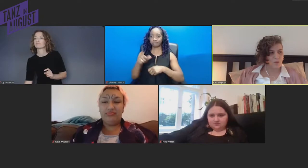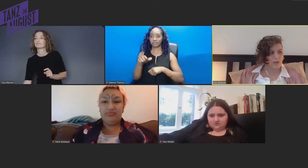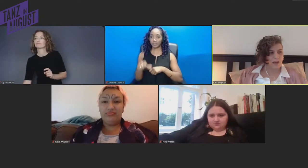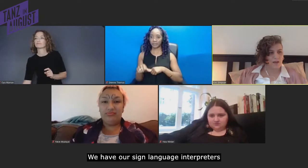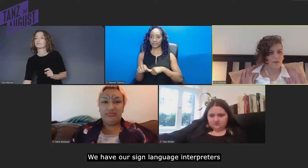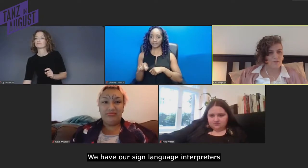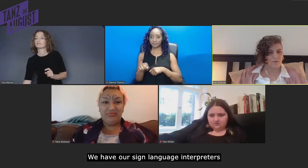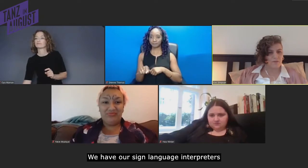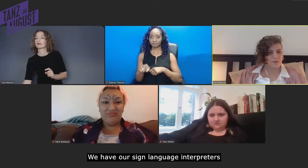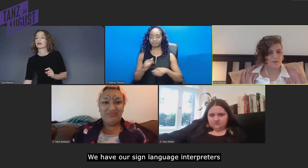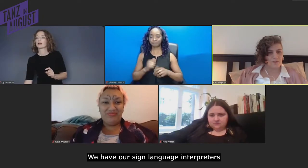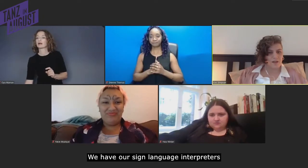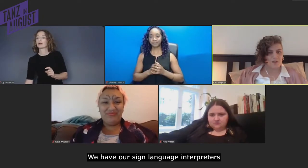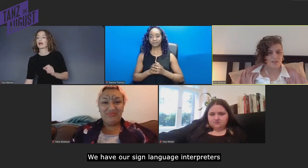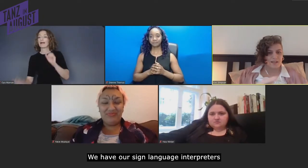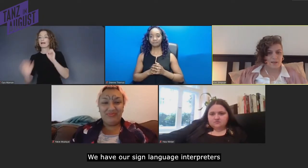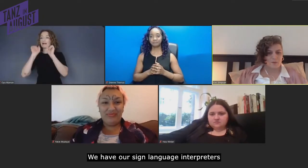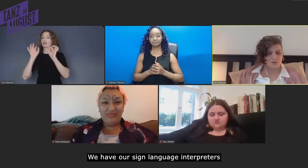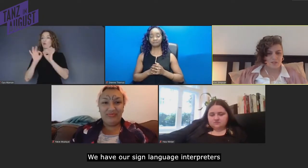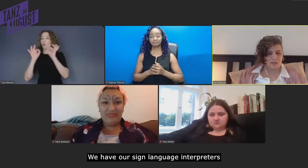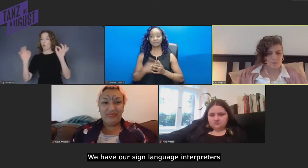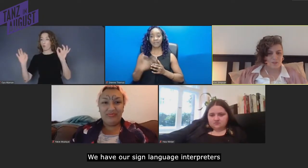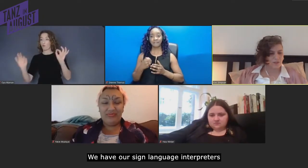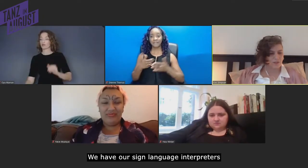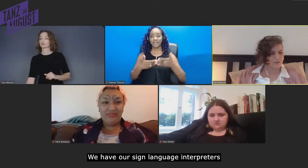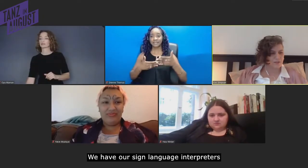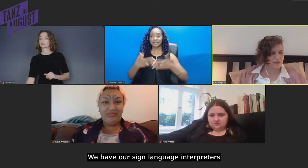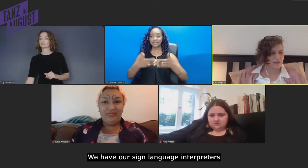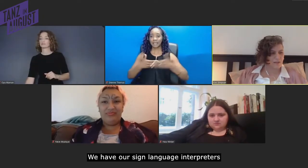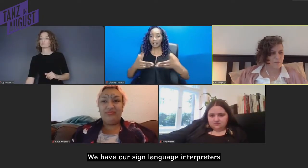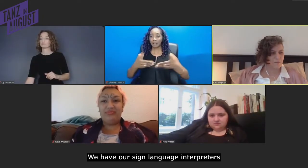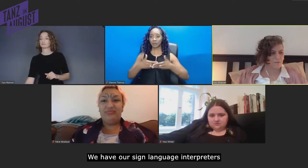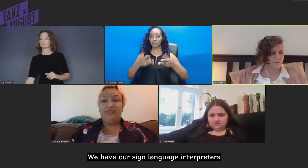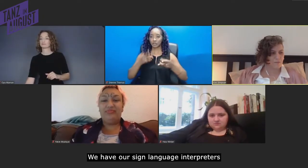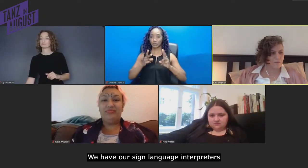We have our sign language interpreters